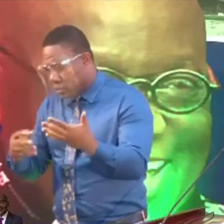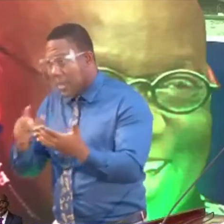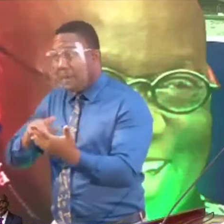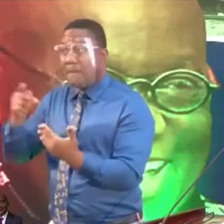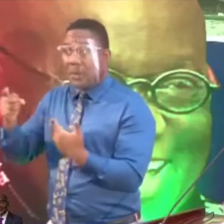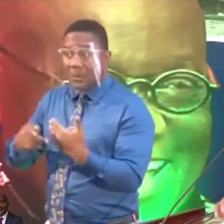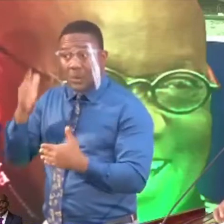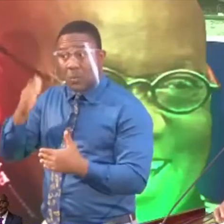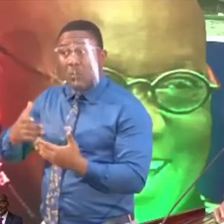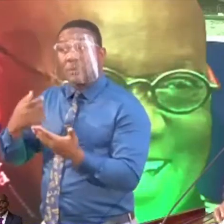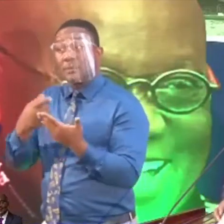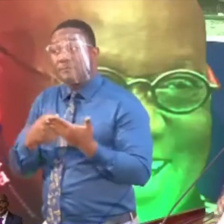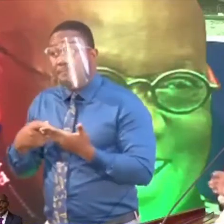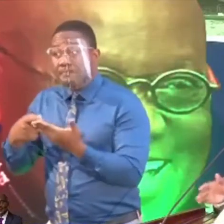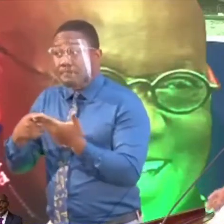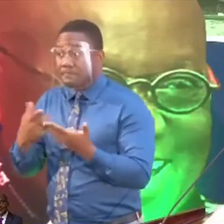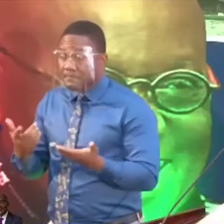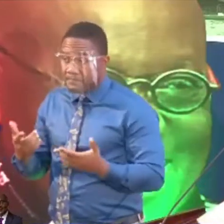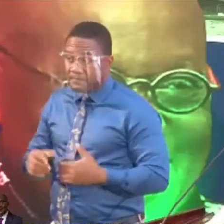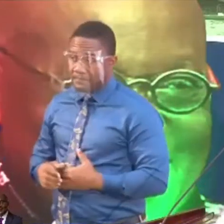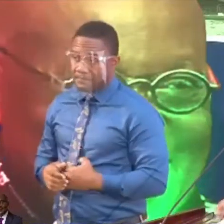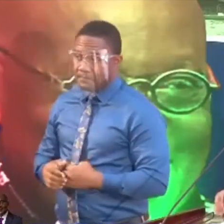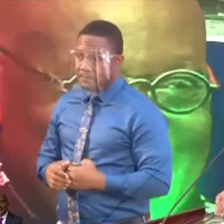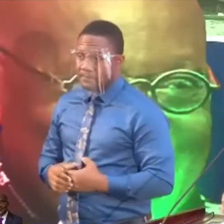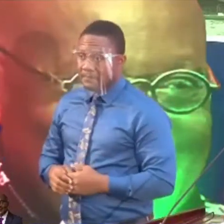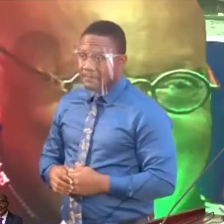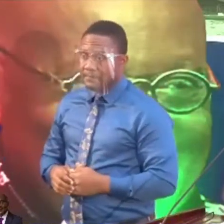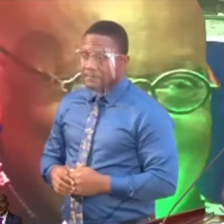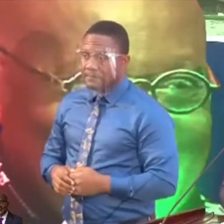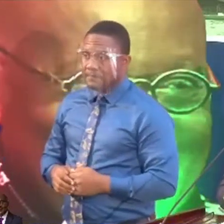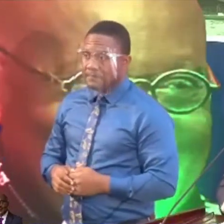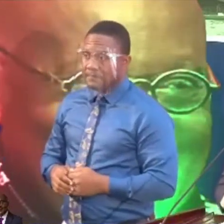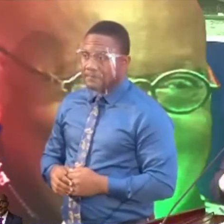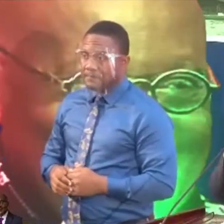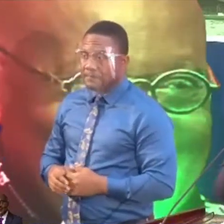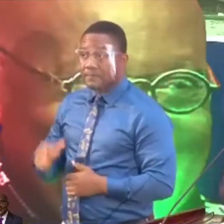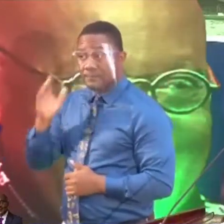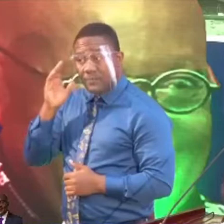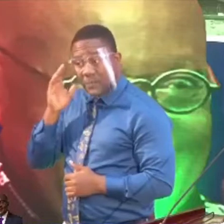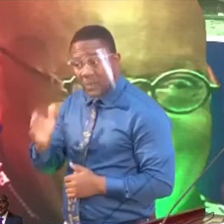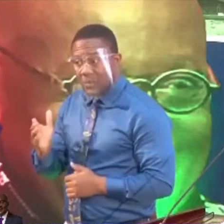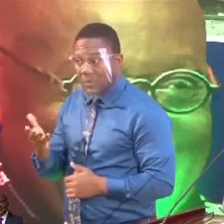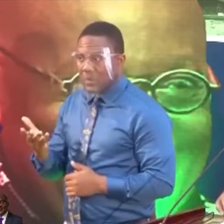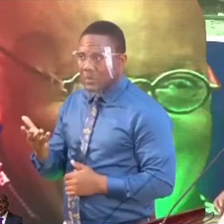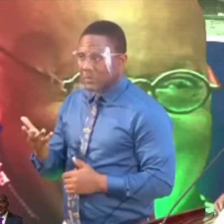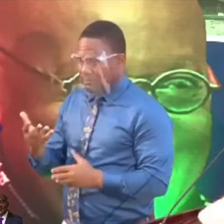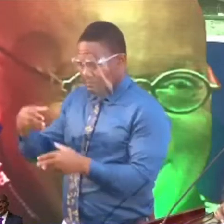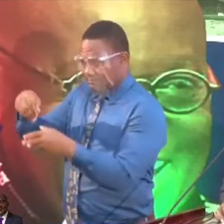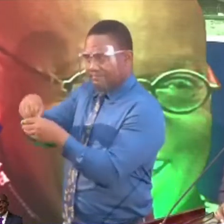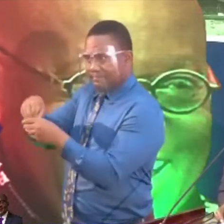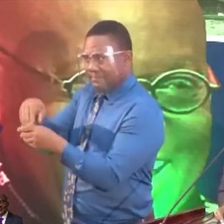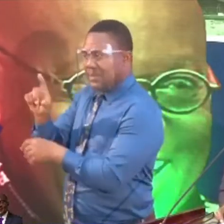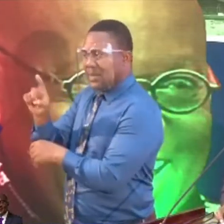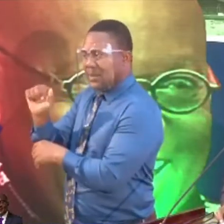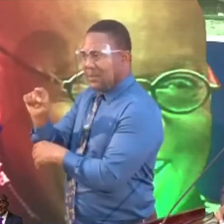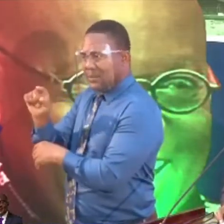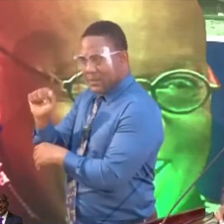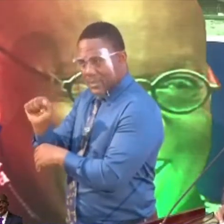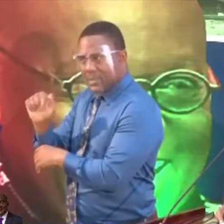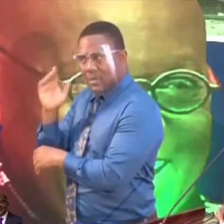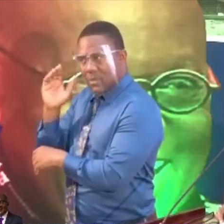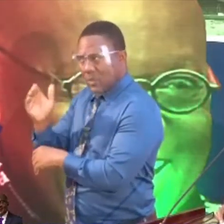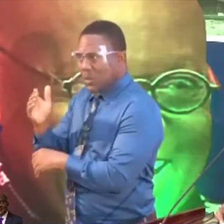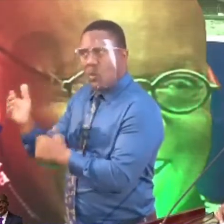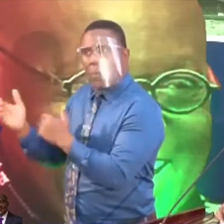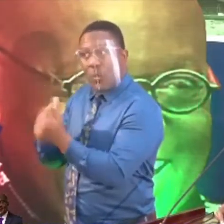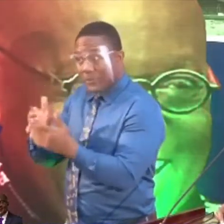I'm going to talk about, unless of course I say so explicitly, are in the database, on the delivery